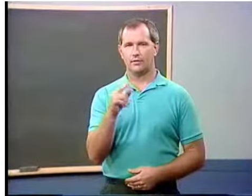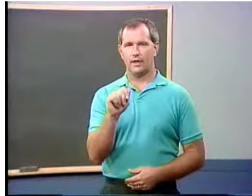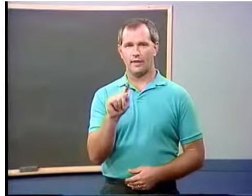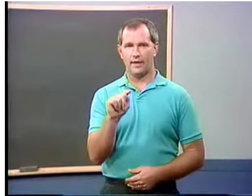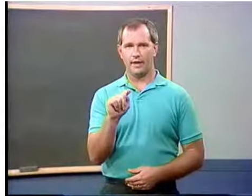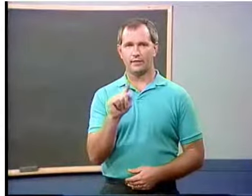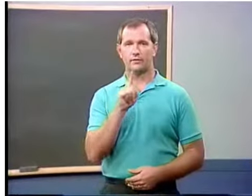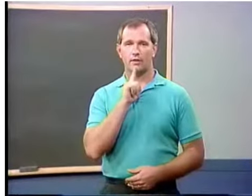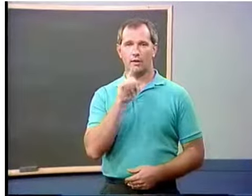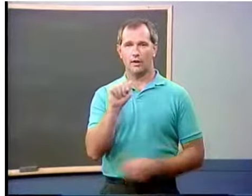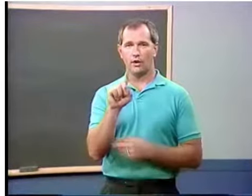This and that